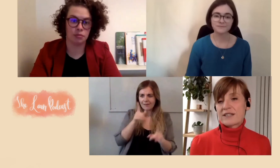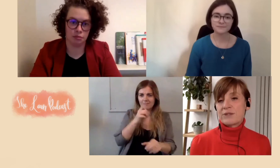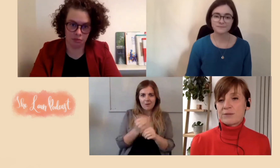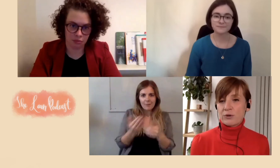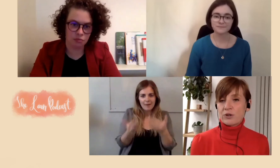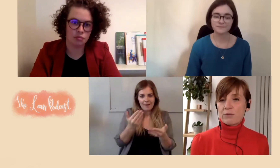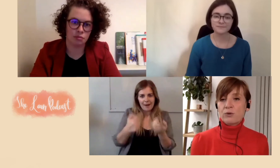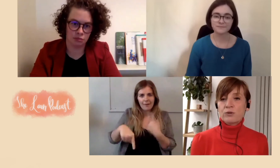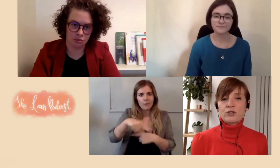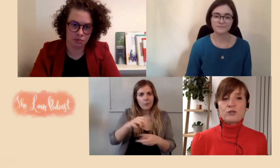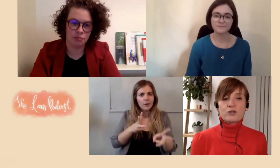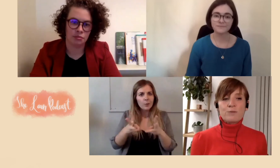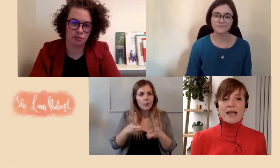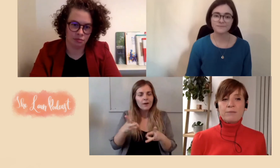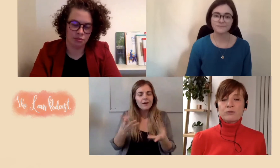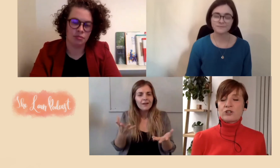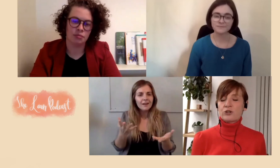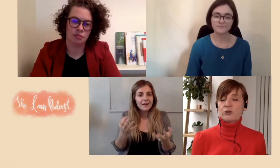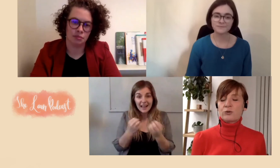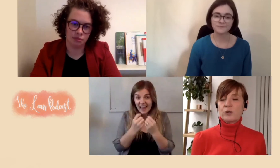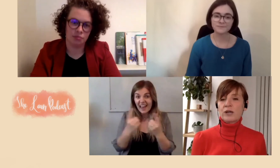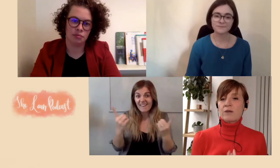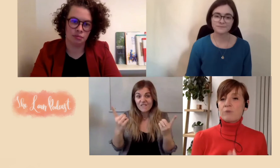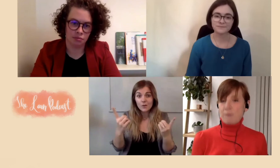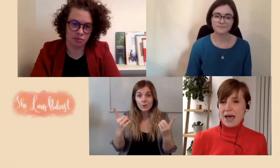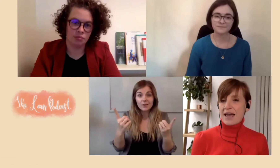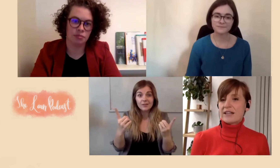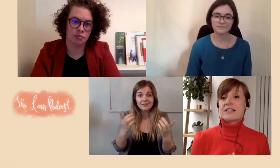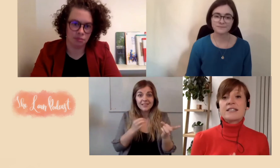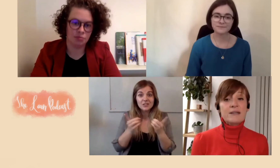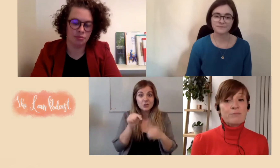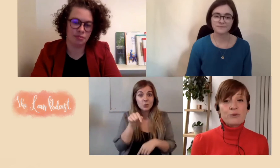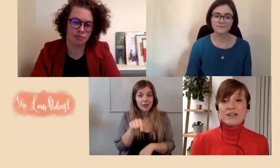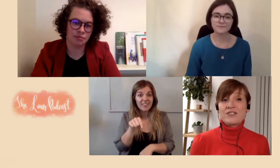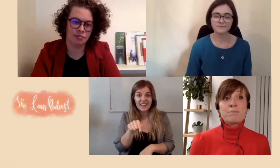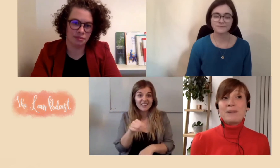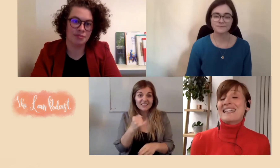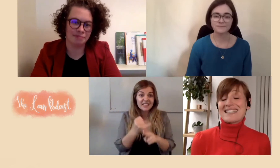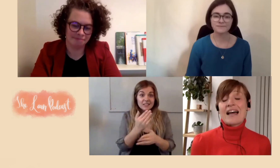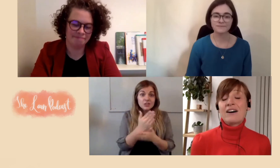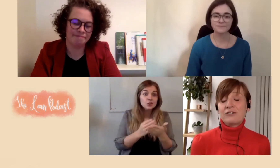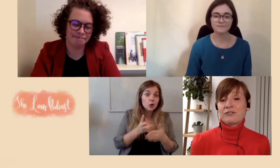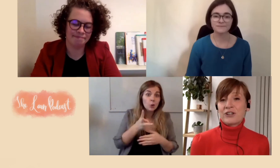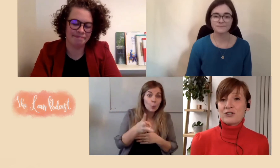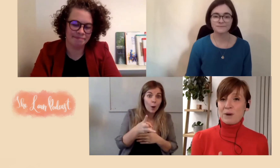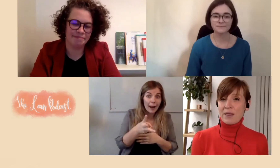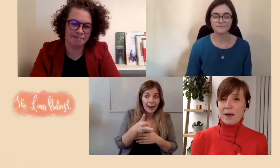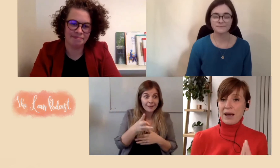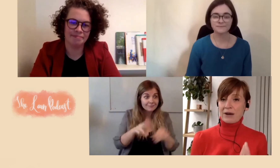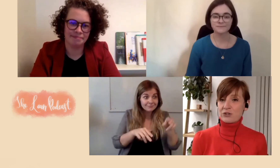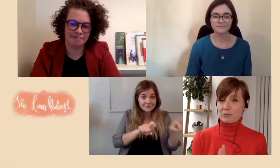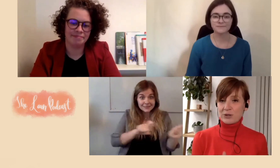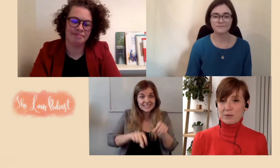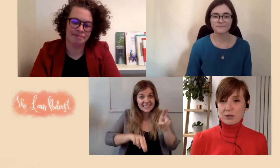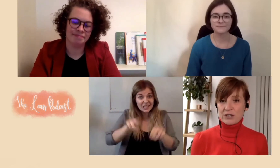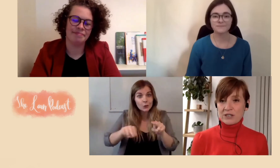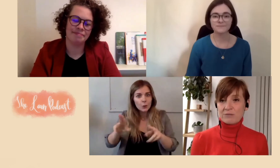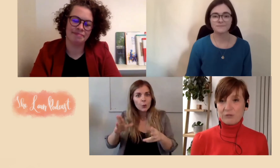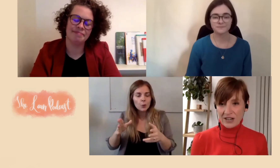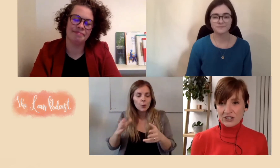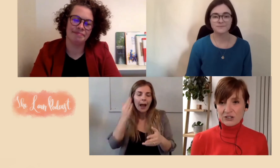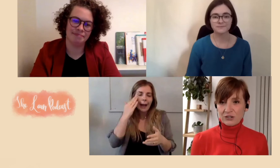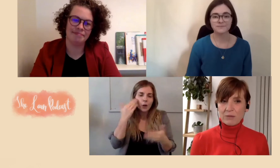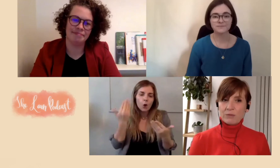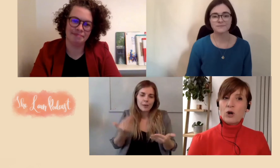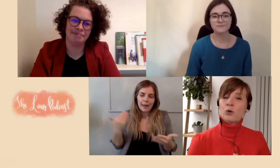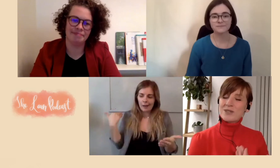some extent. It's quite new to doing this. I mean, not so much now, as you're saying, things are moving, and I think